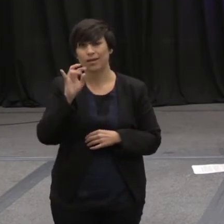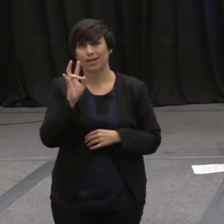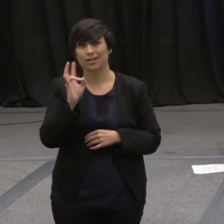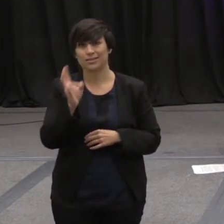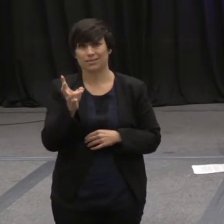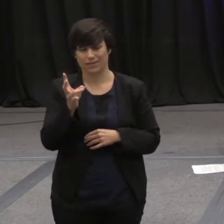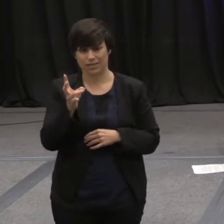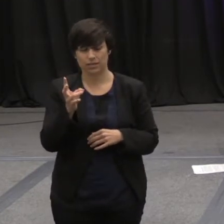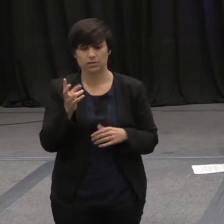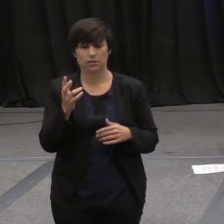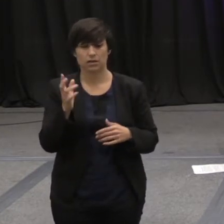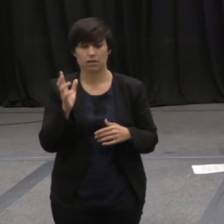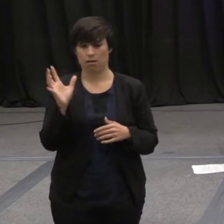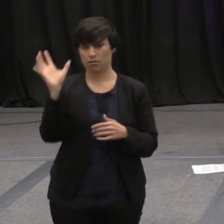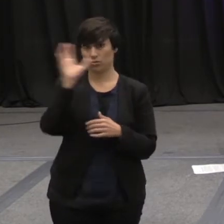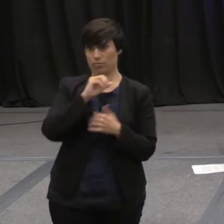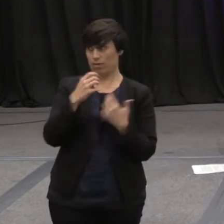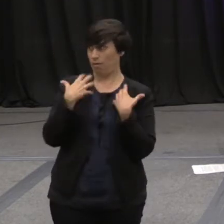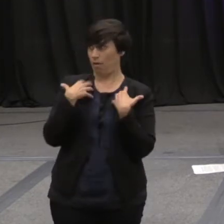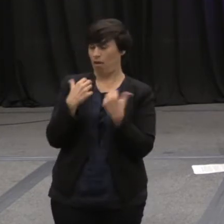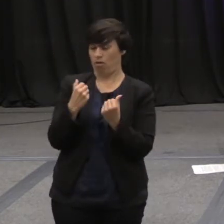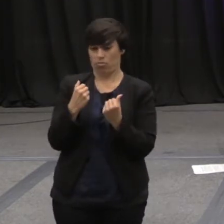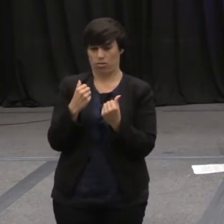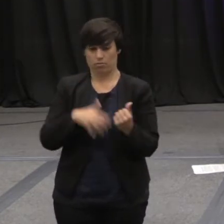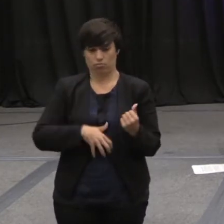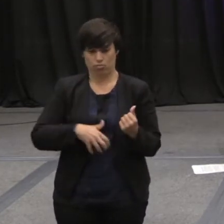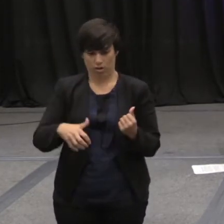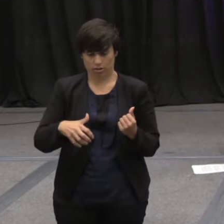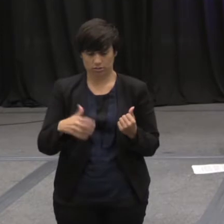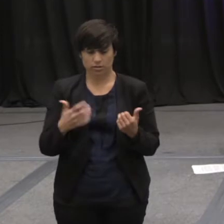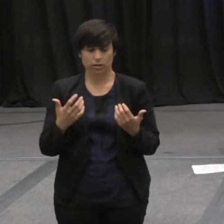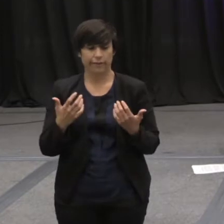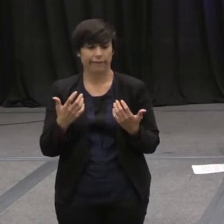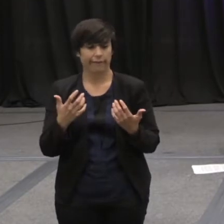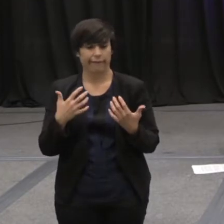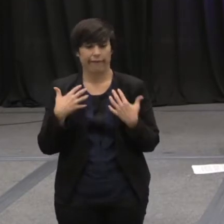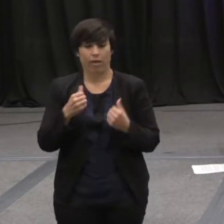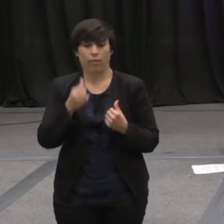so assuming a healthy pregnancy with a healthy woman and the baby in the right position,